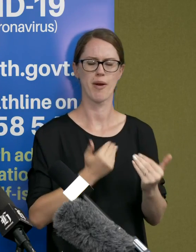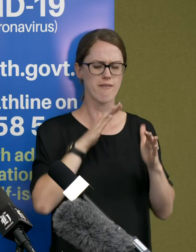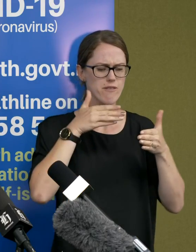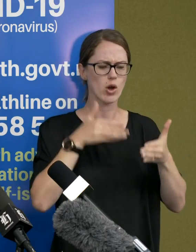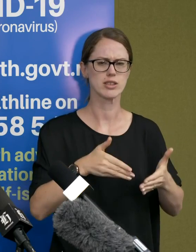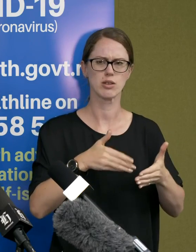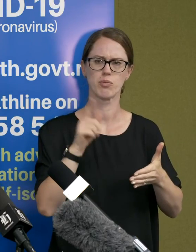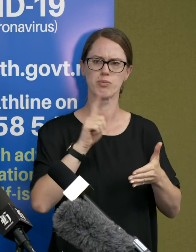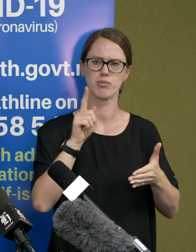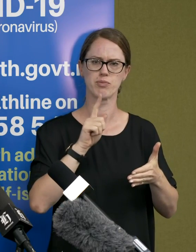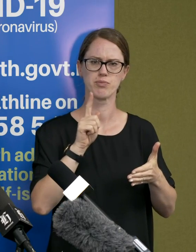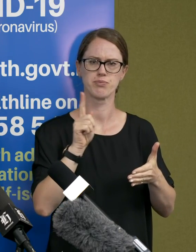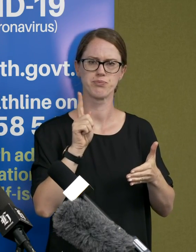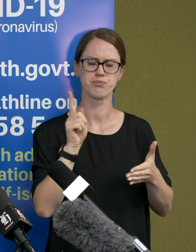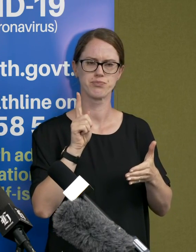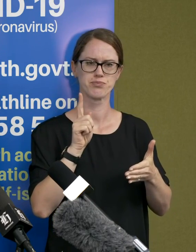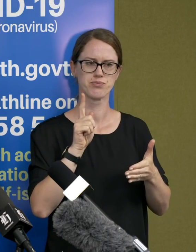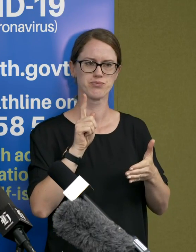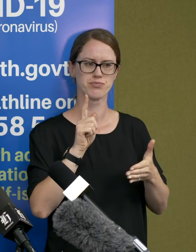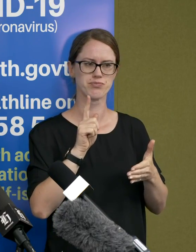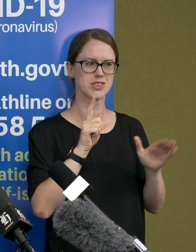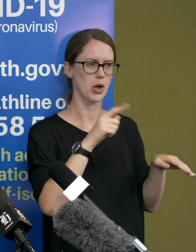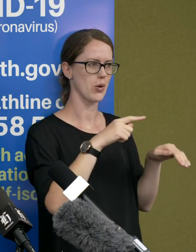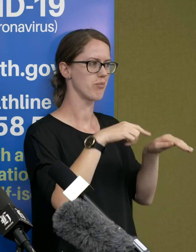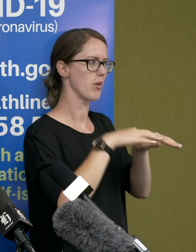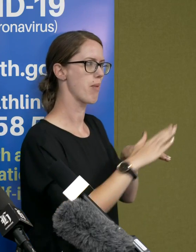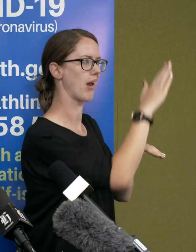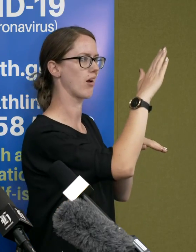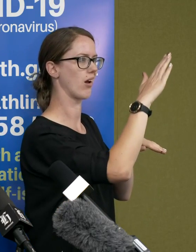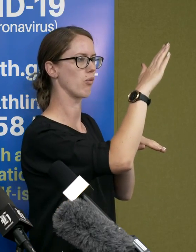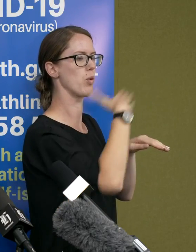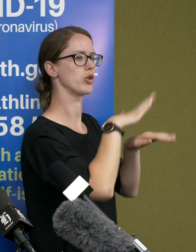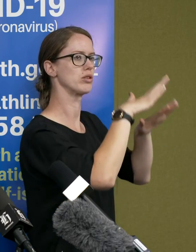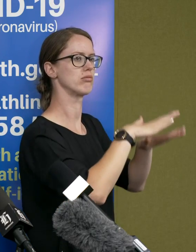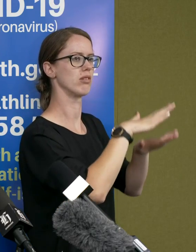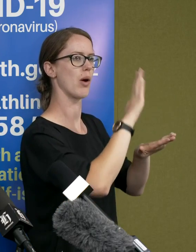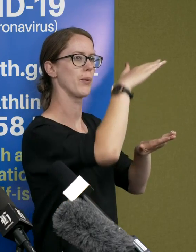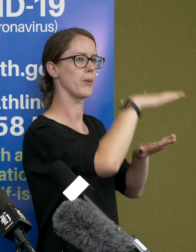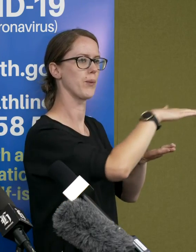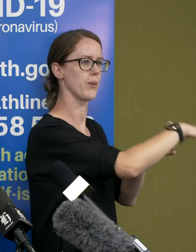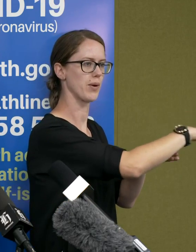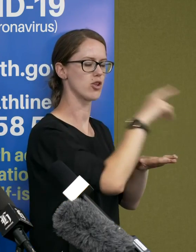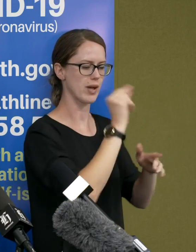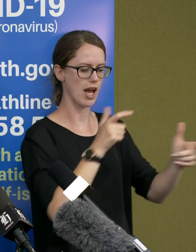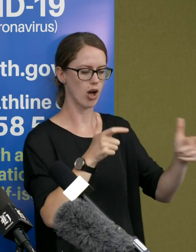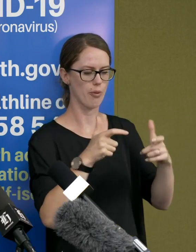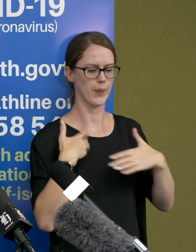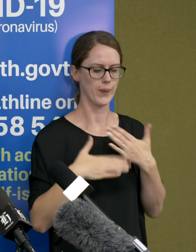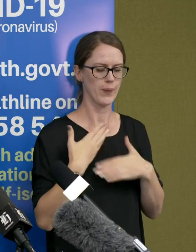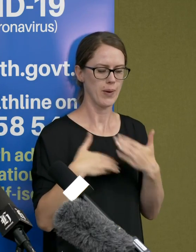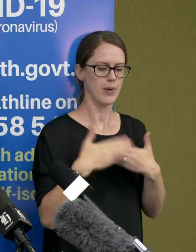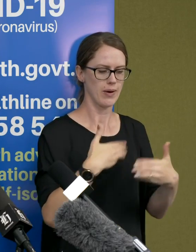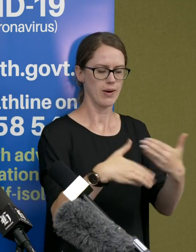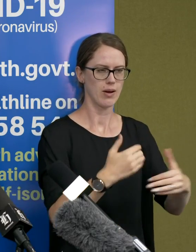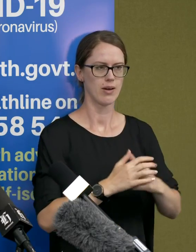focused, of course, on flattening the peak of what the size of that outbreak might be so that it is at a level where the health system can